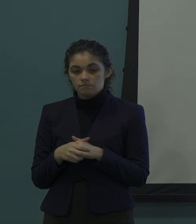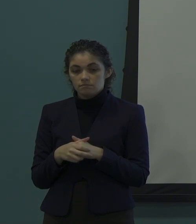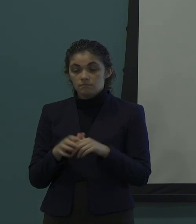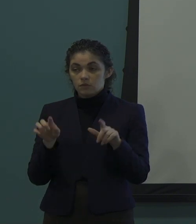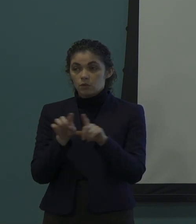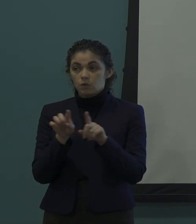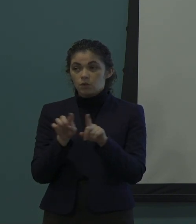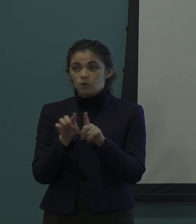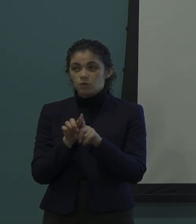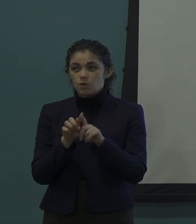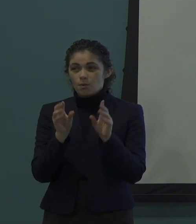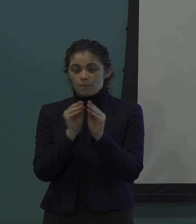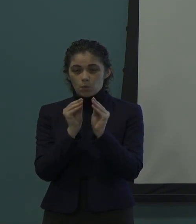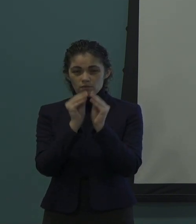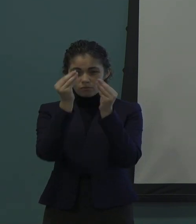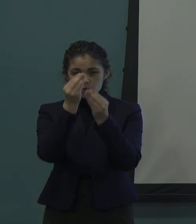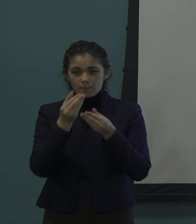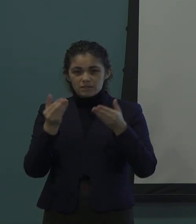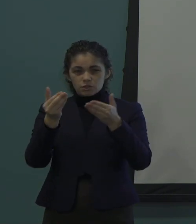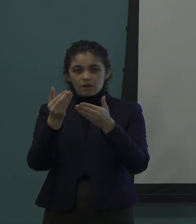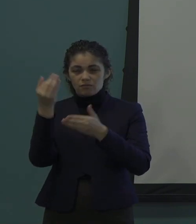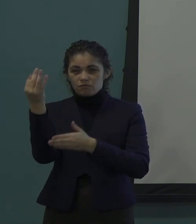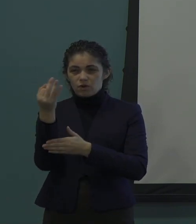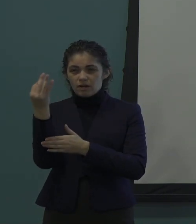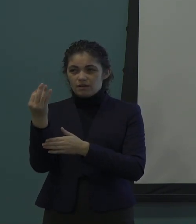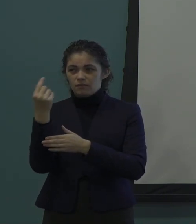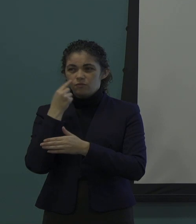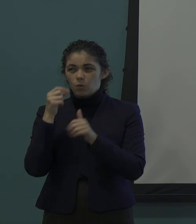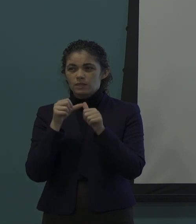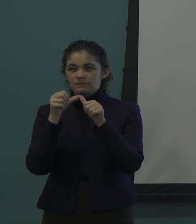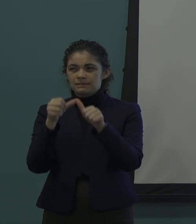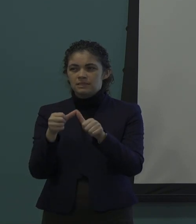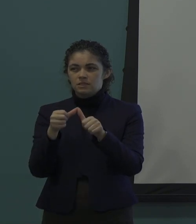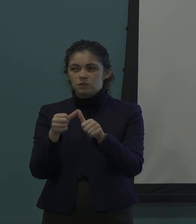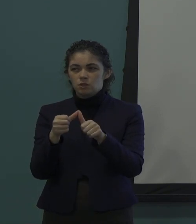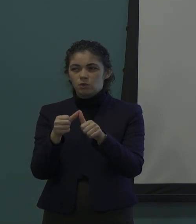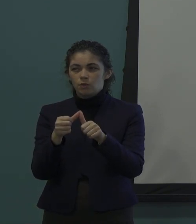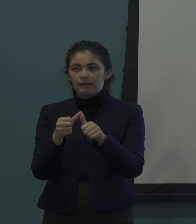I'm also giving extended information on Fridays about our continued case